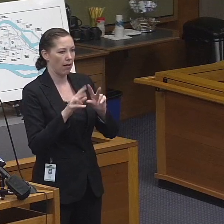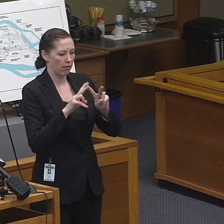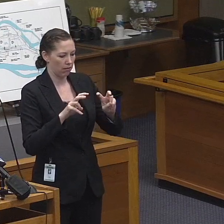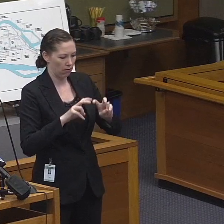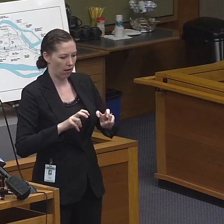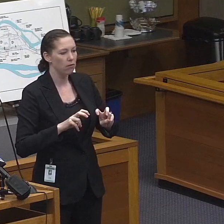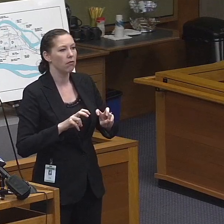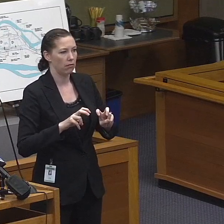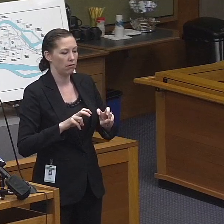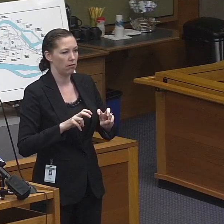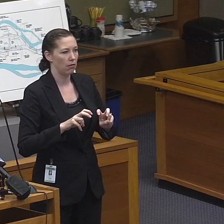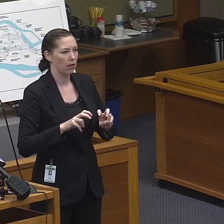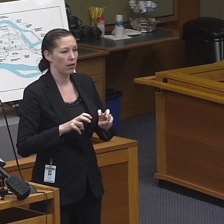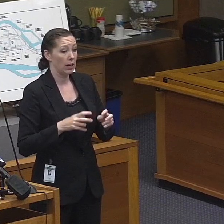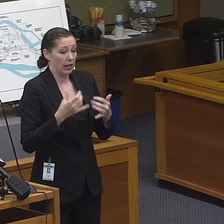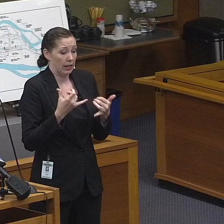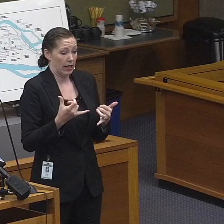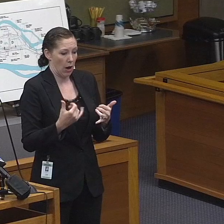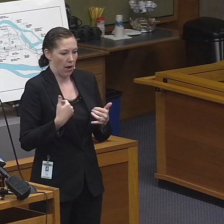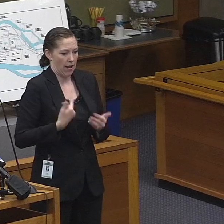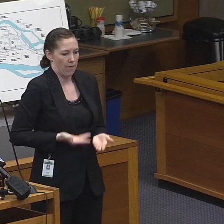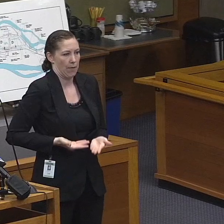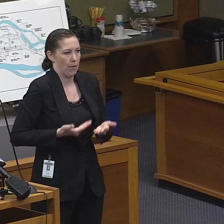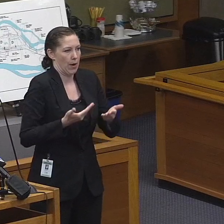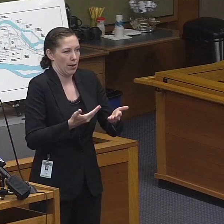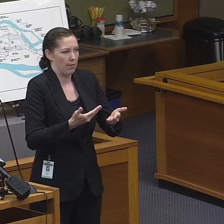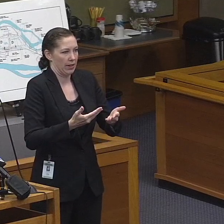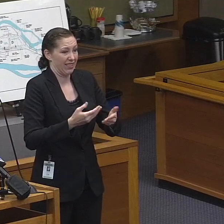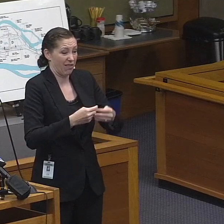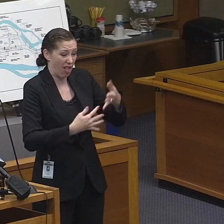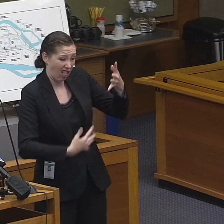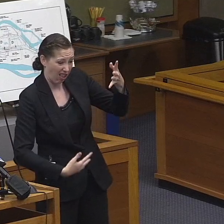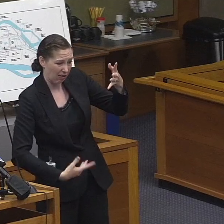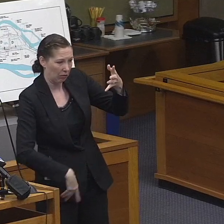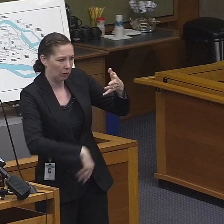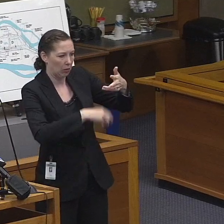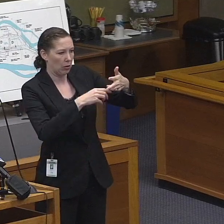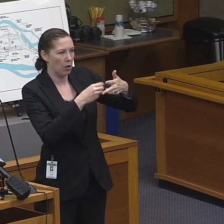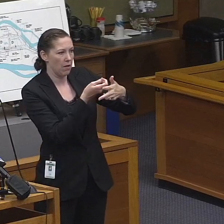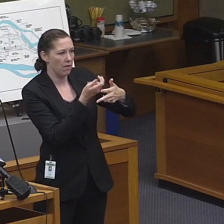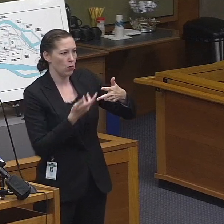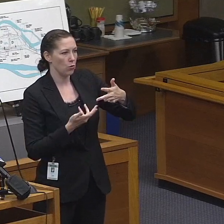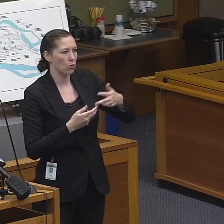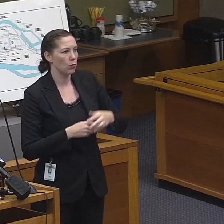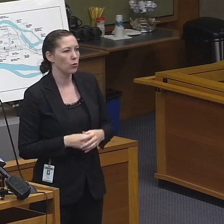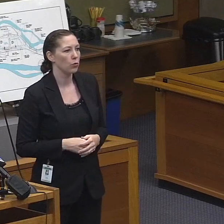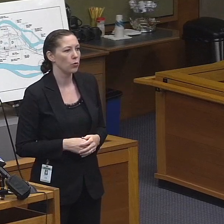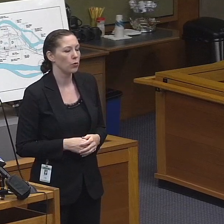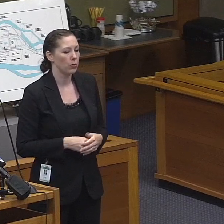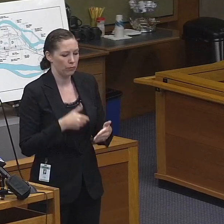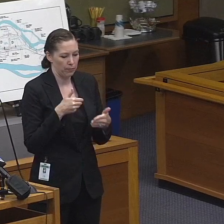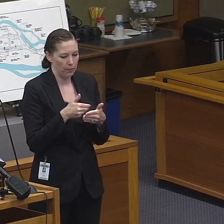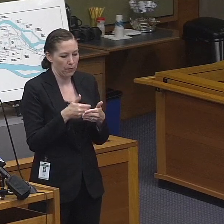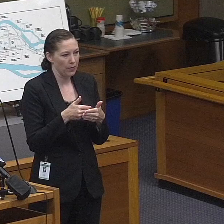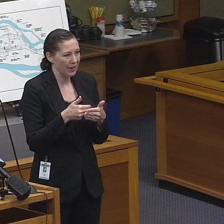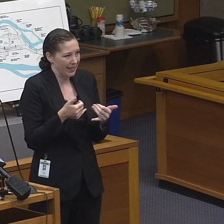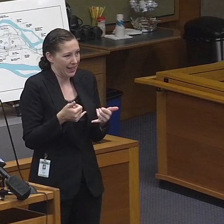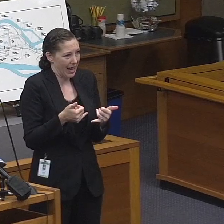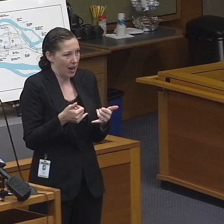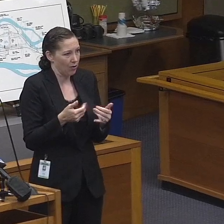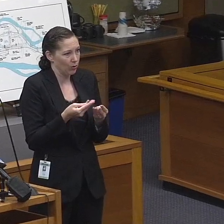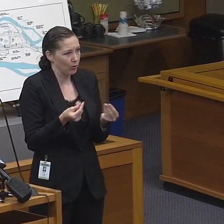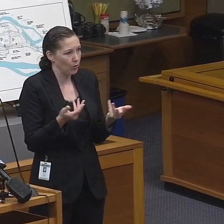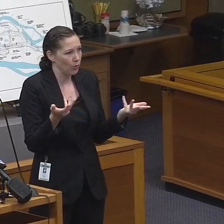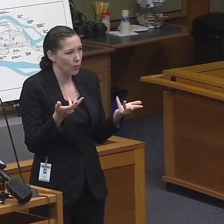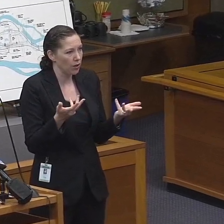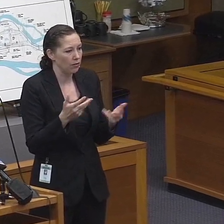and have shortlisted the recommendations for near-term solutions. The near-term solution that we're recommending is